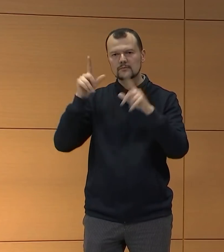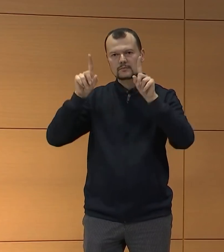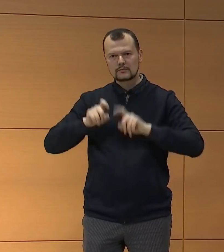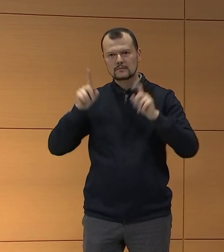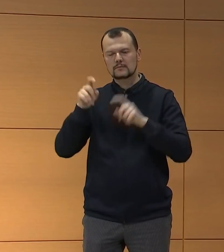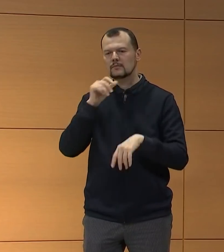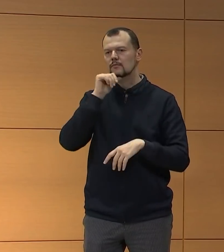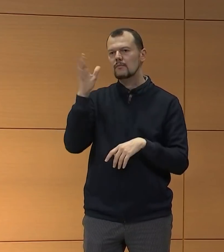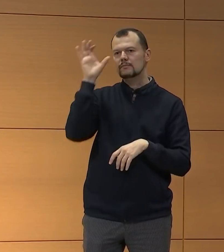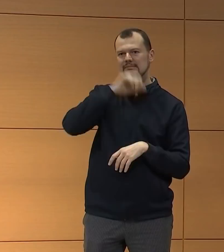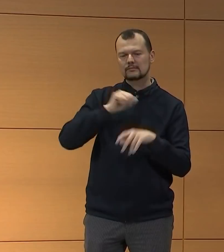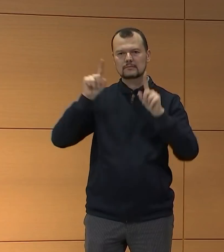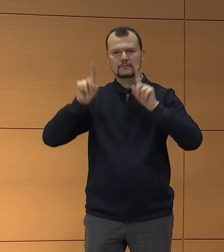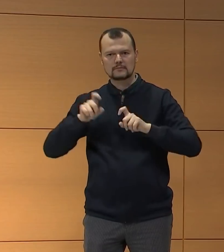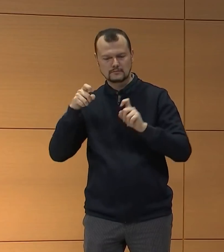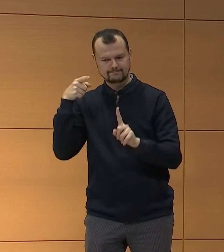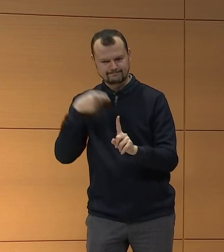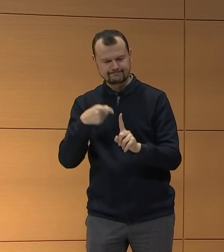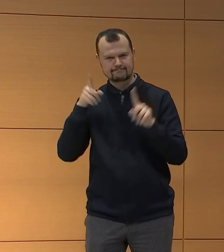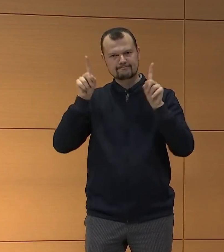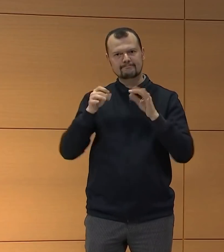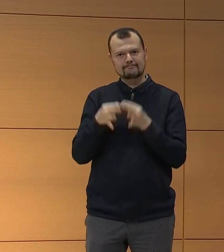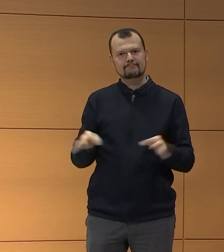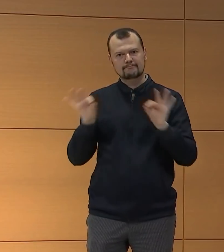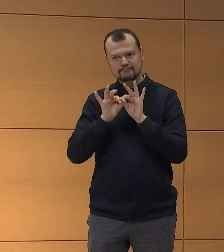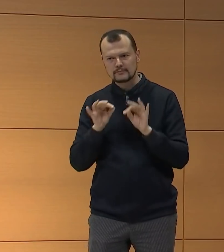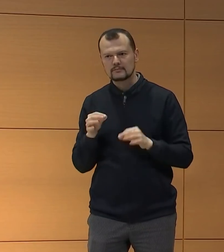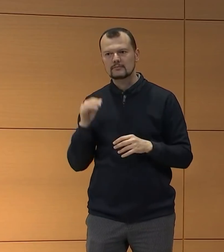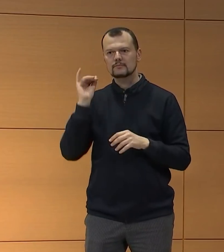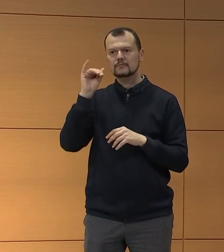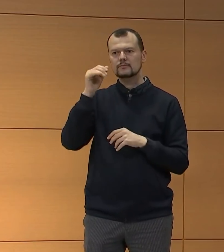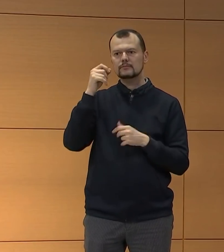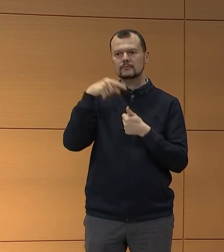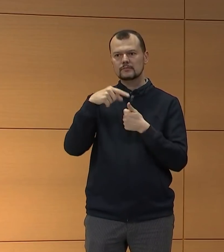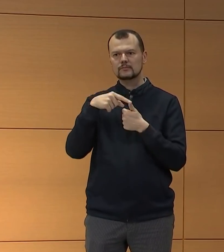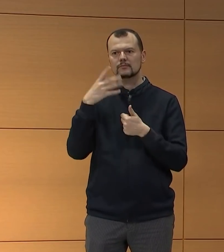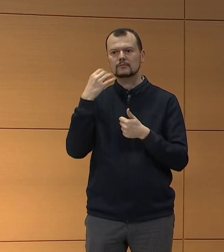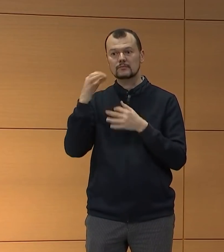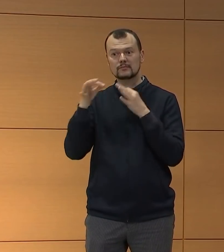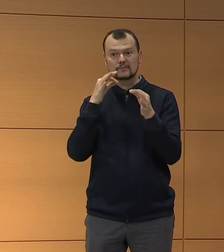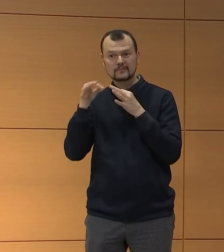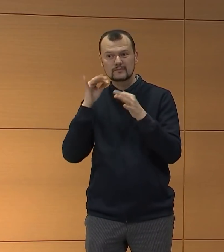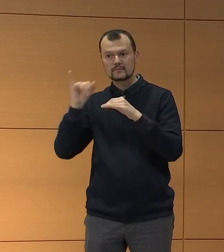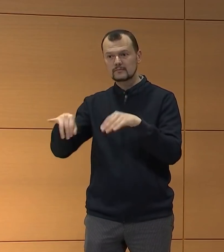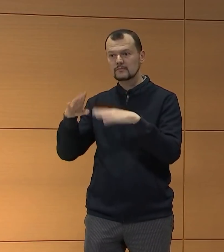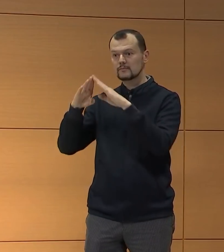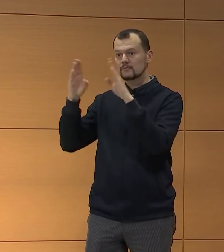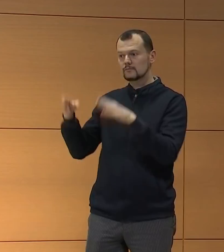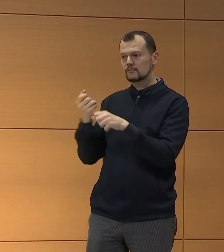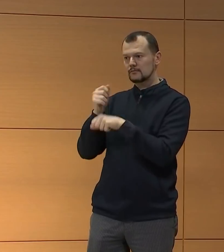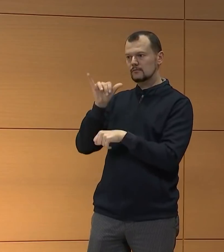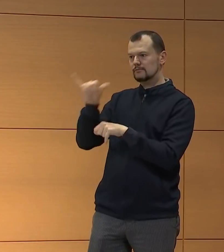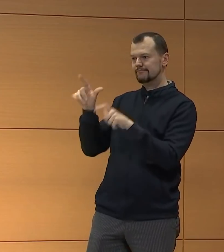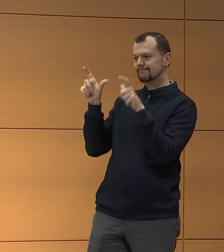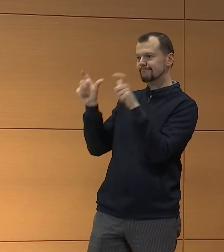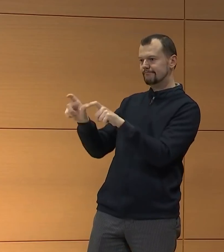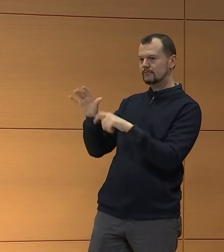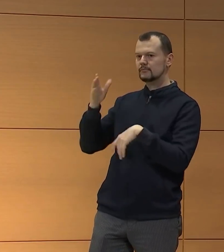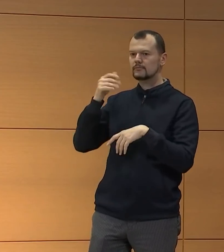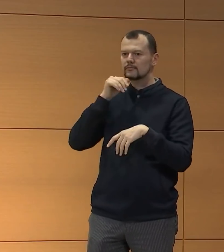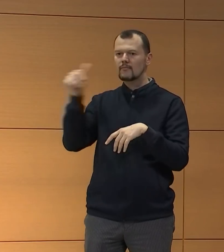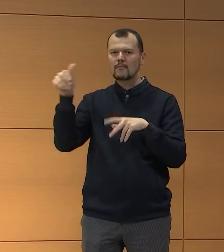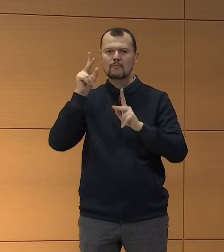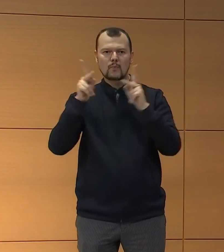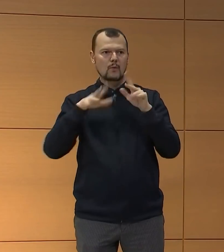contacts from these cases. The first case stayed at home and away from others from the time he first became